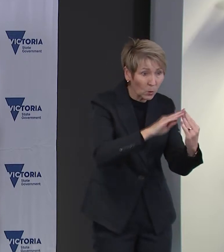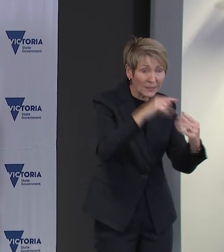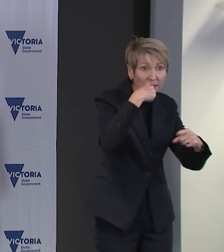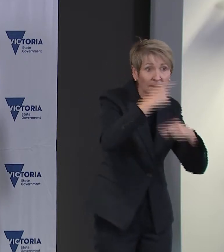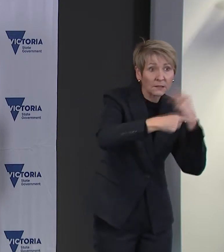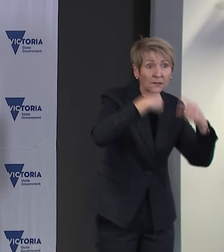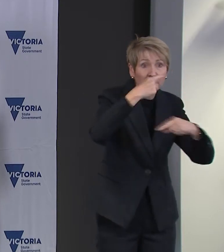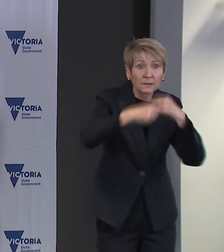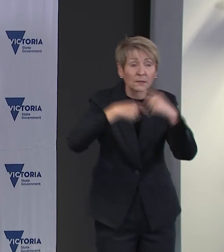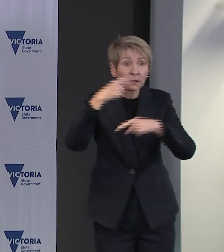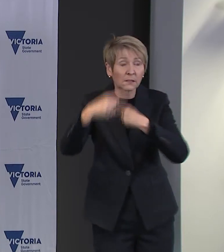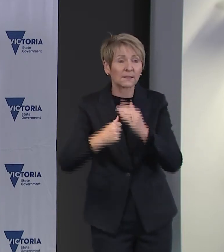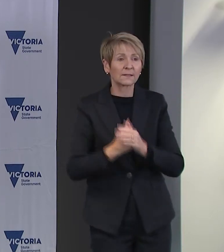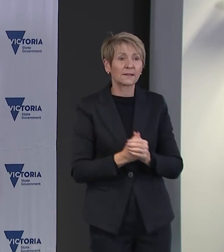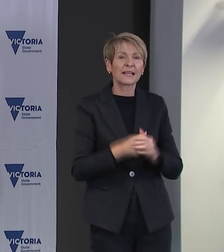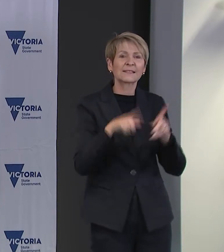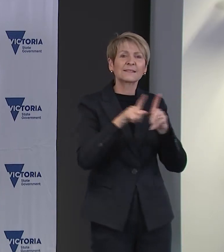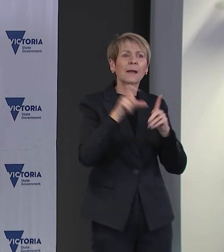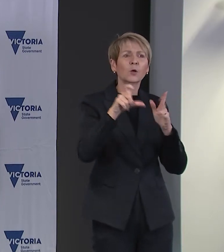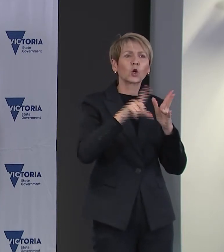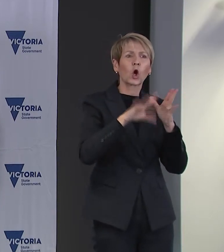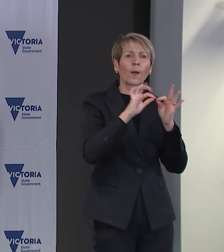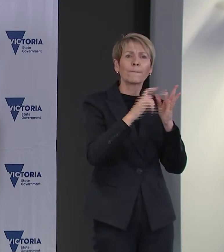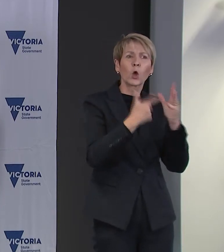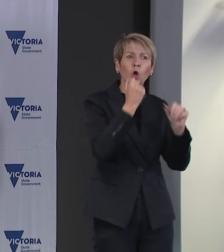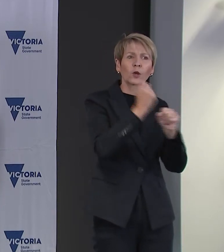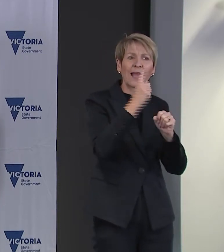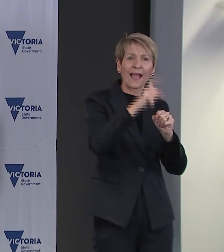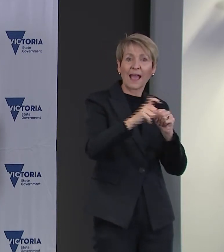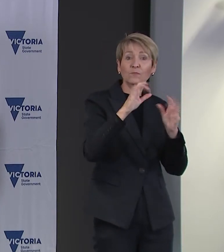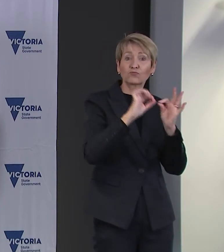and Brunswick area in recent times, have been getting